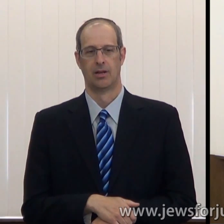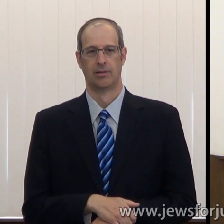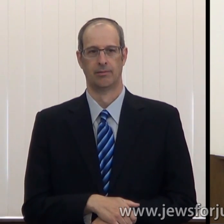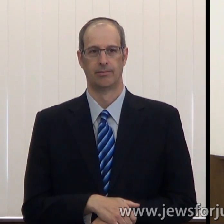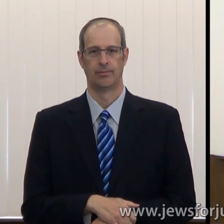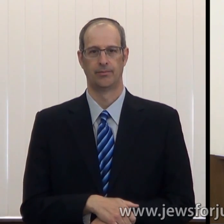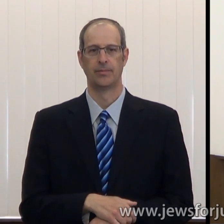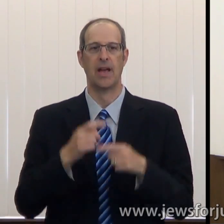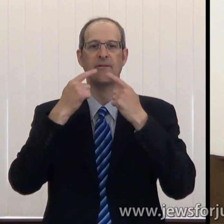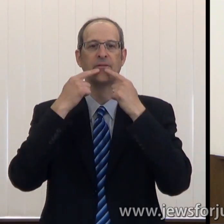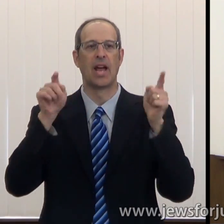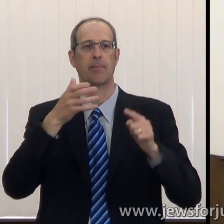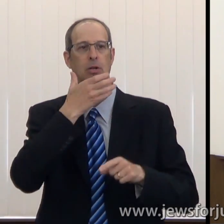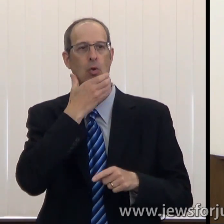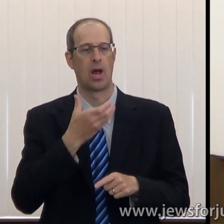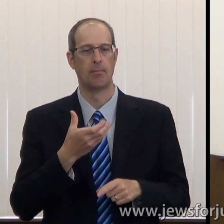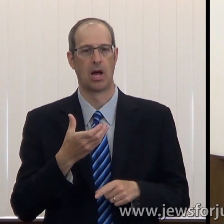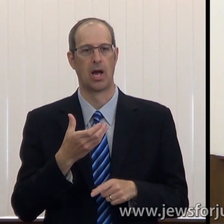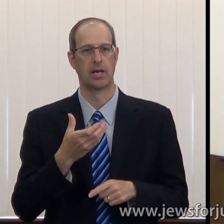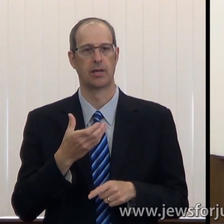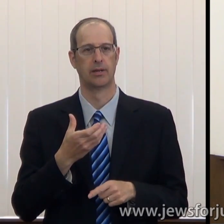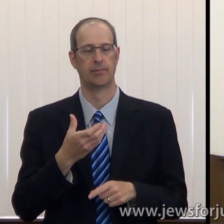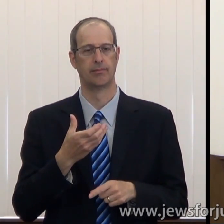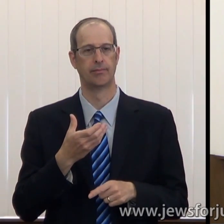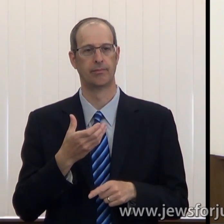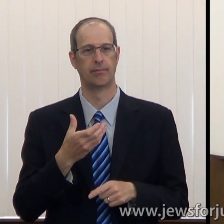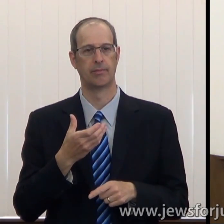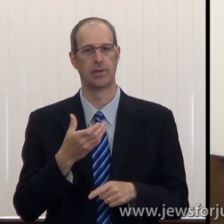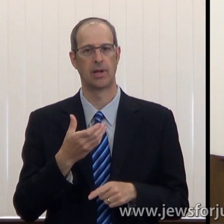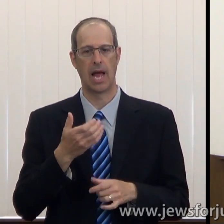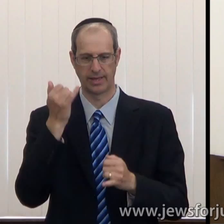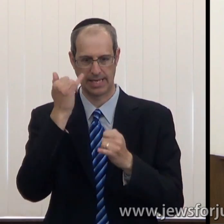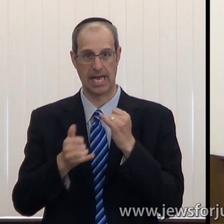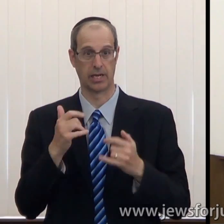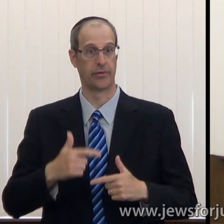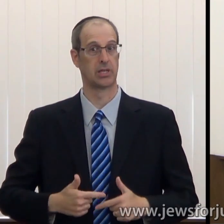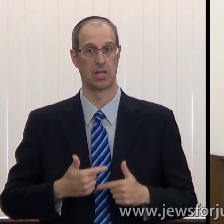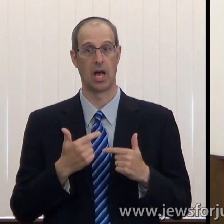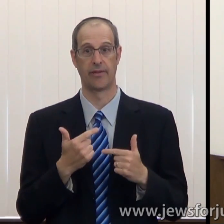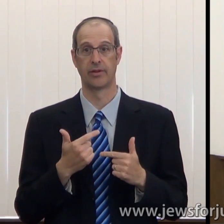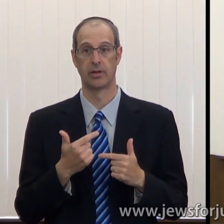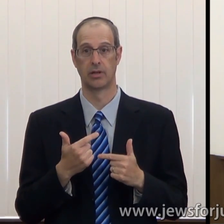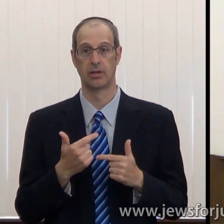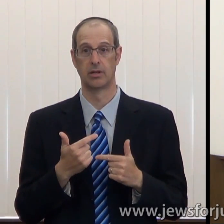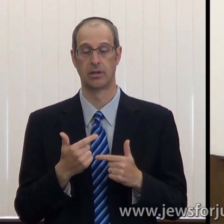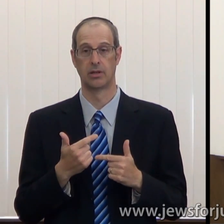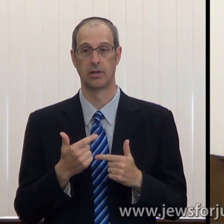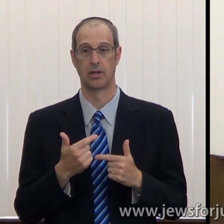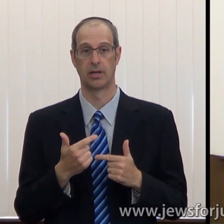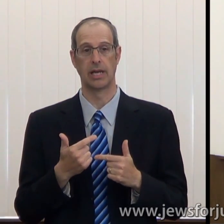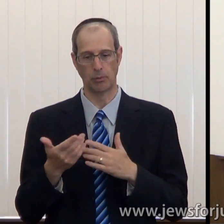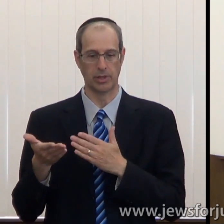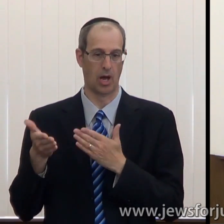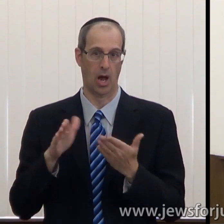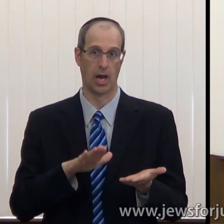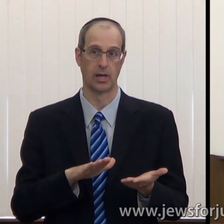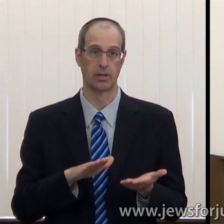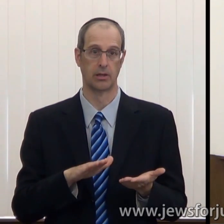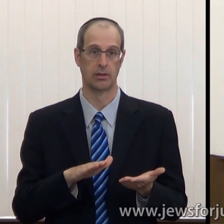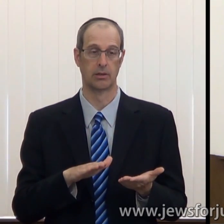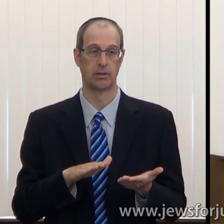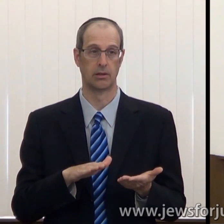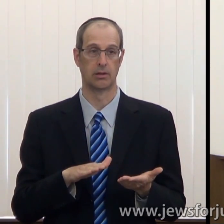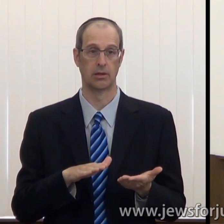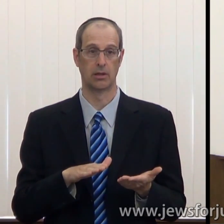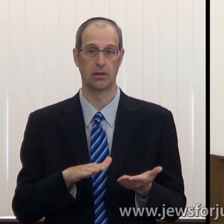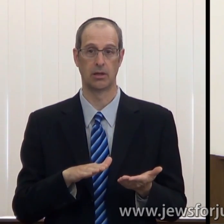There's a famous rabbi who at the very end of his life, he was dying, and he